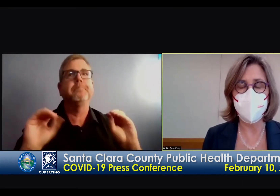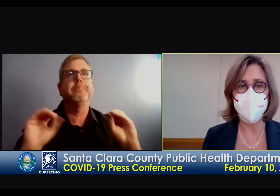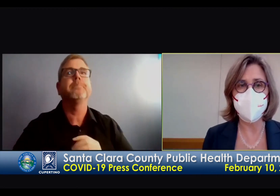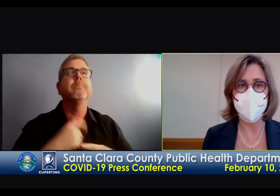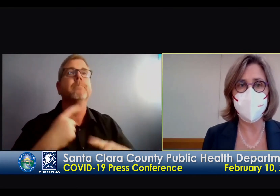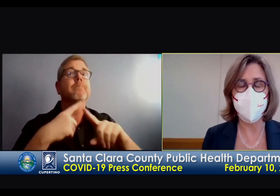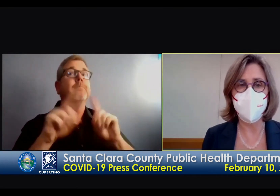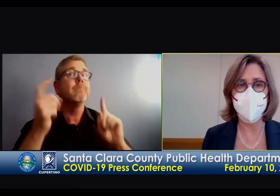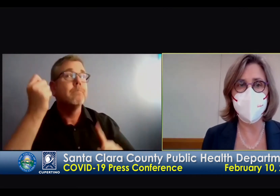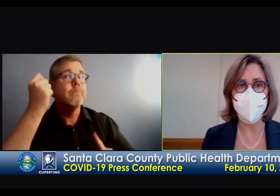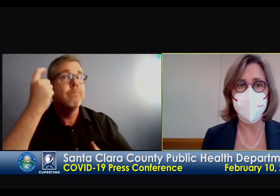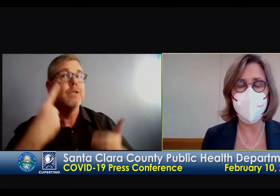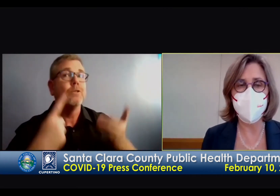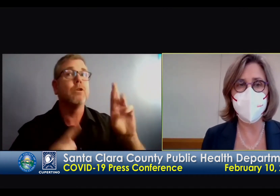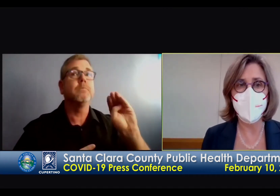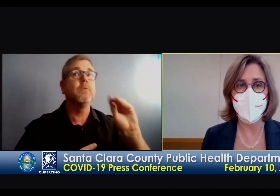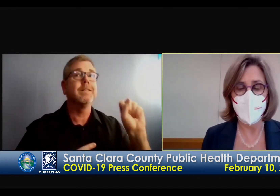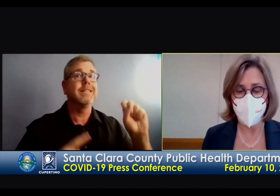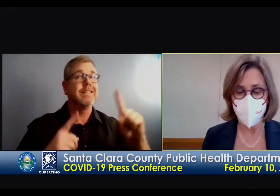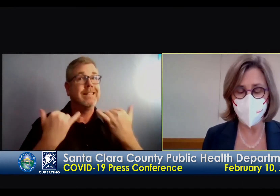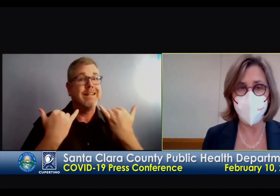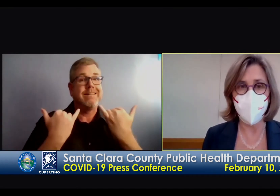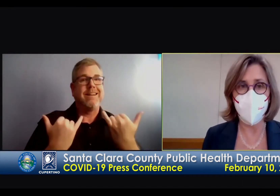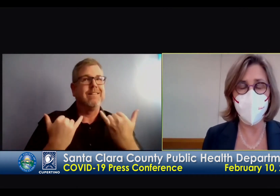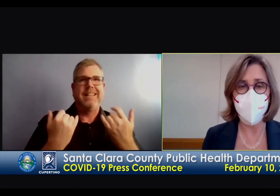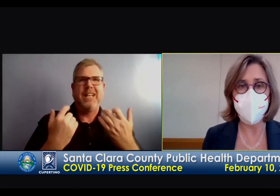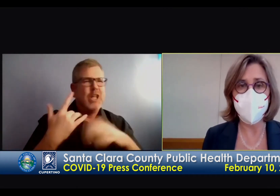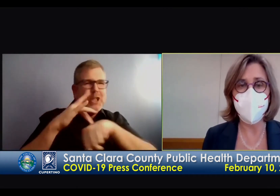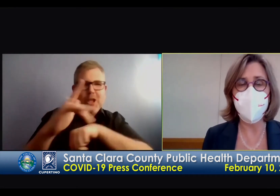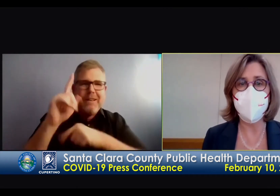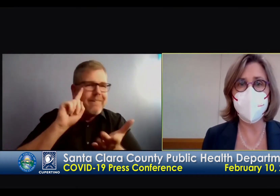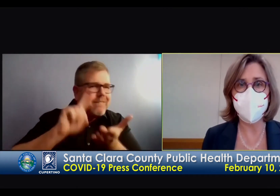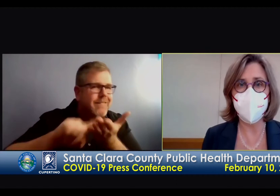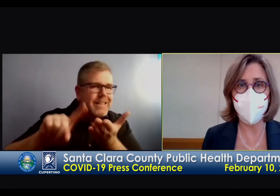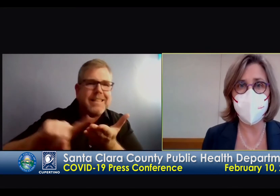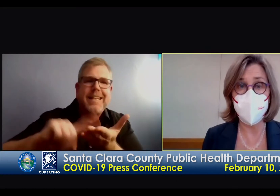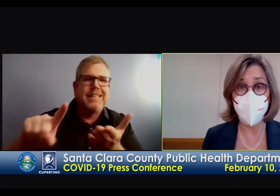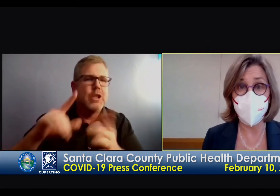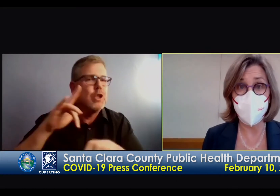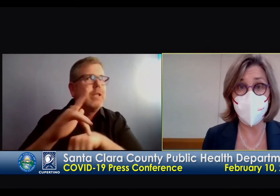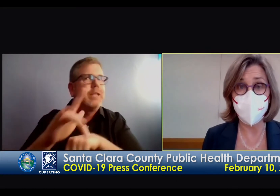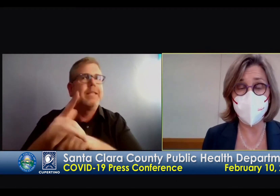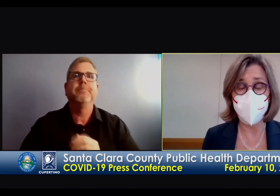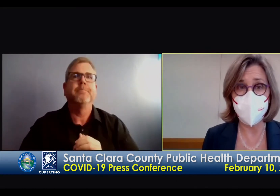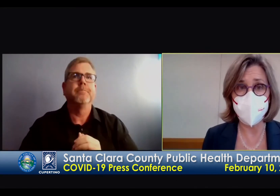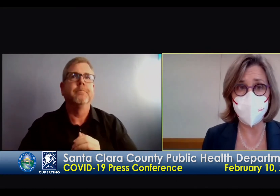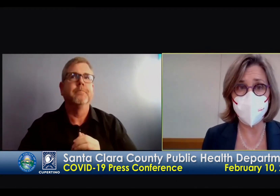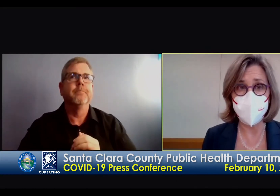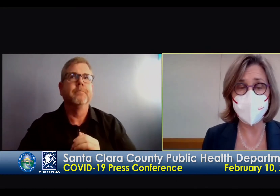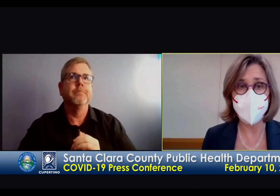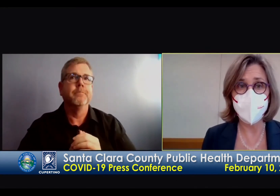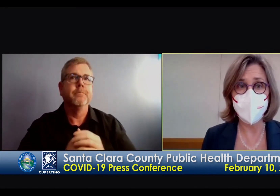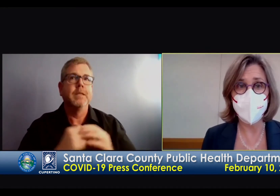more detail than they've have so far. No evidence so far that they are related to each